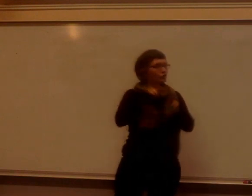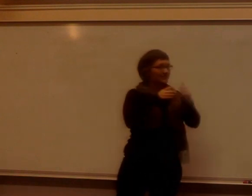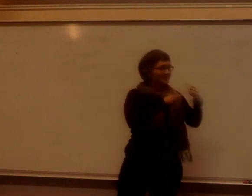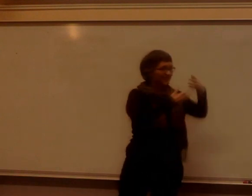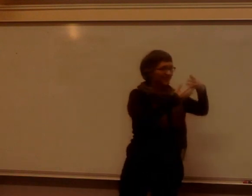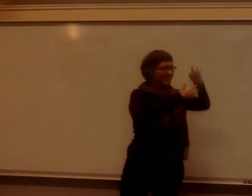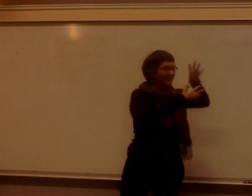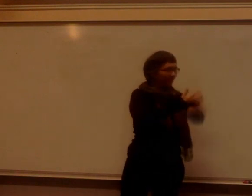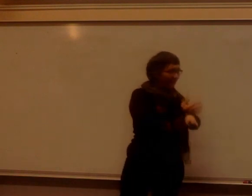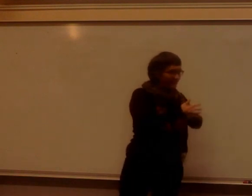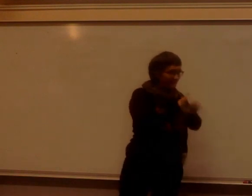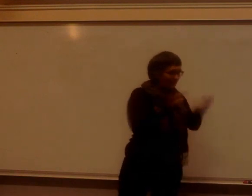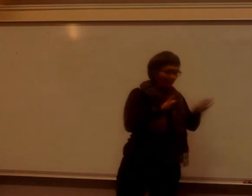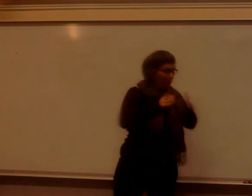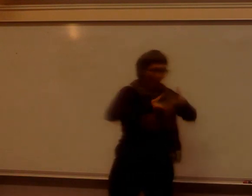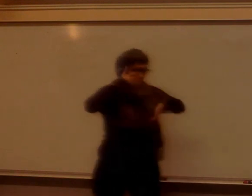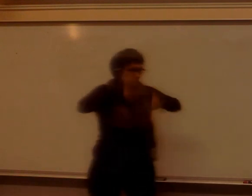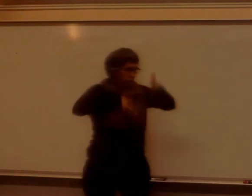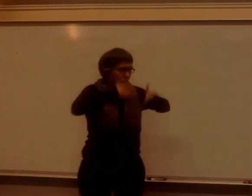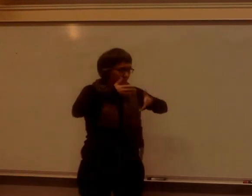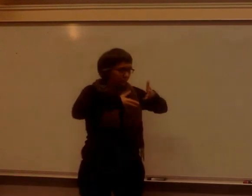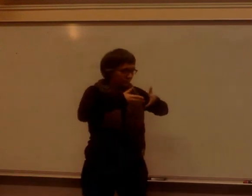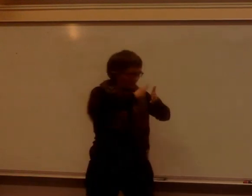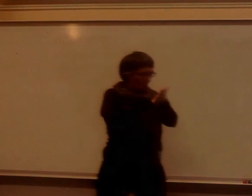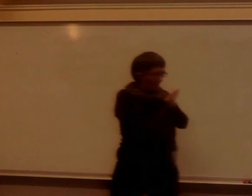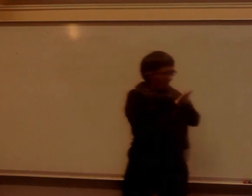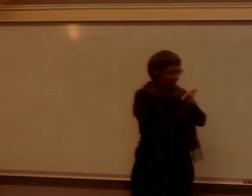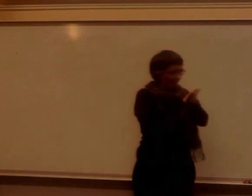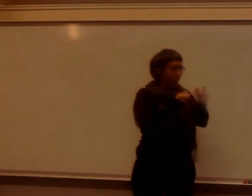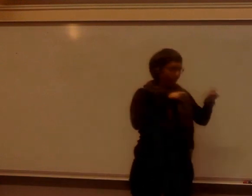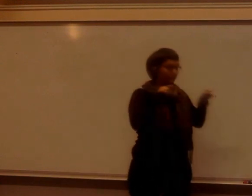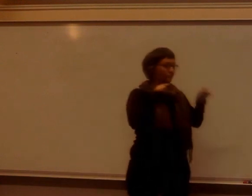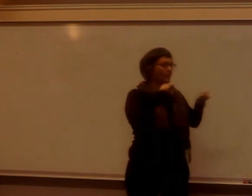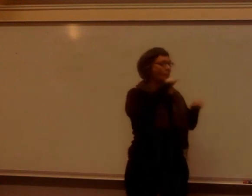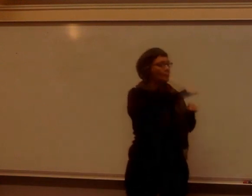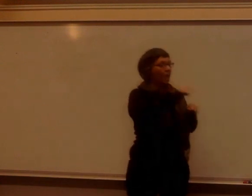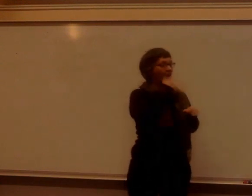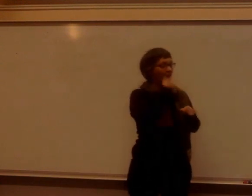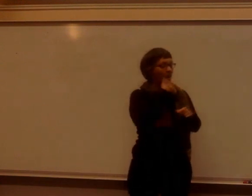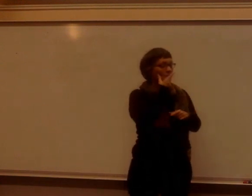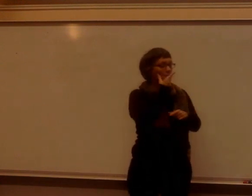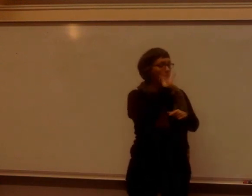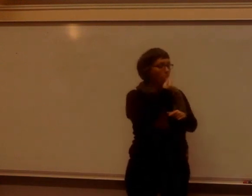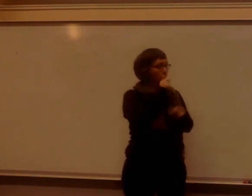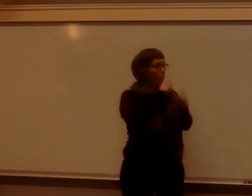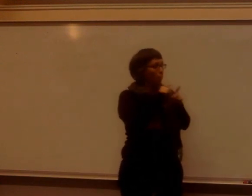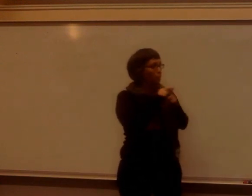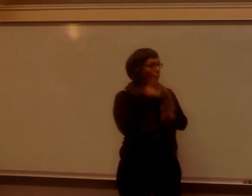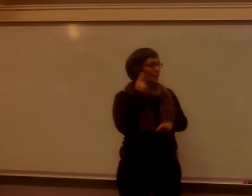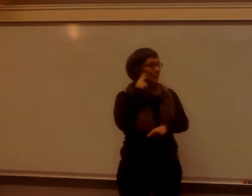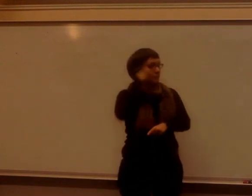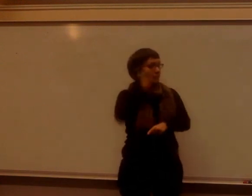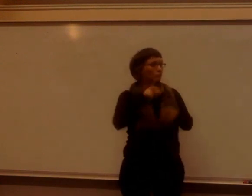So a hearing person is calling, but the deaf person has an option to use either speech or sign